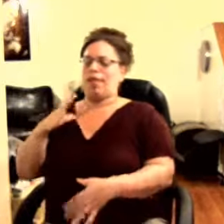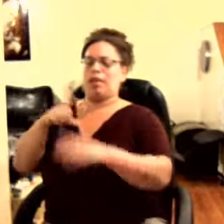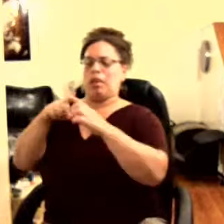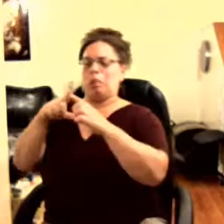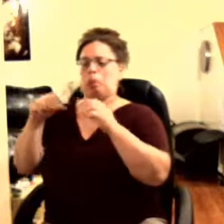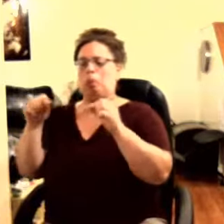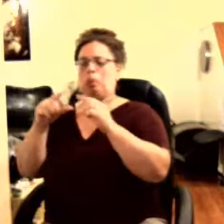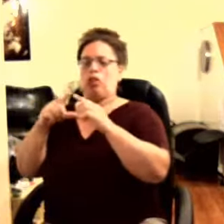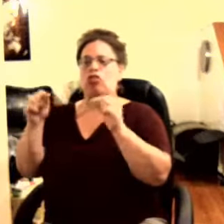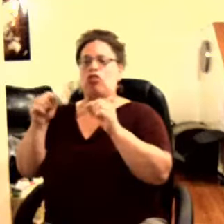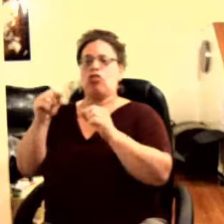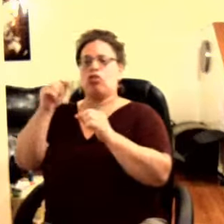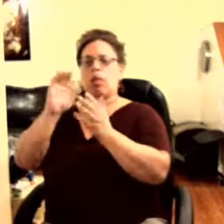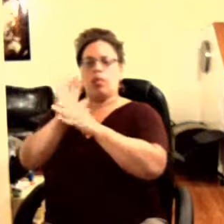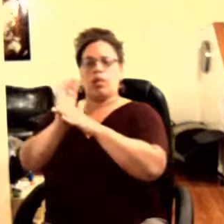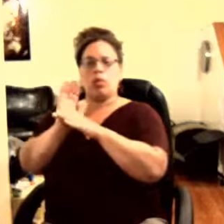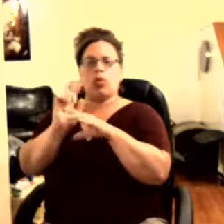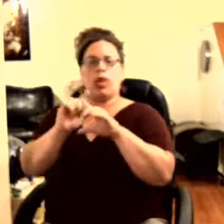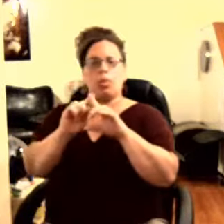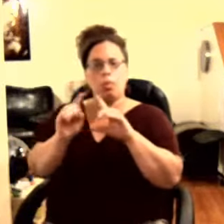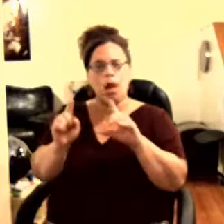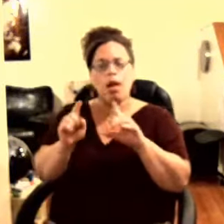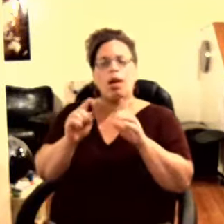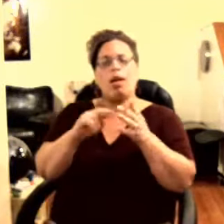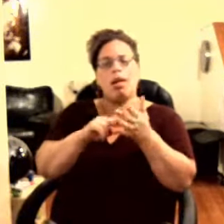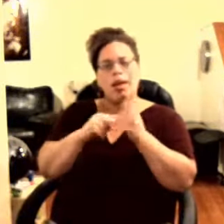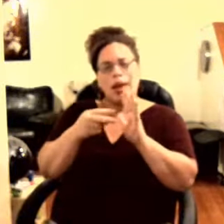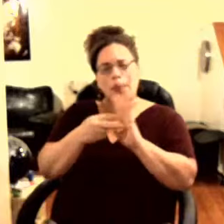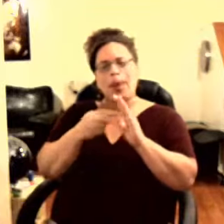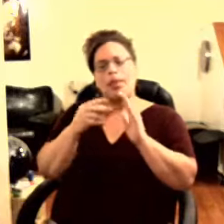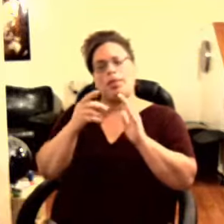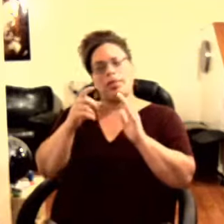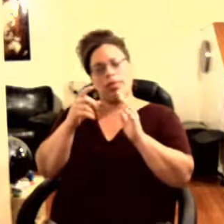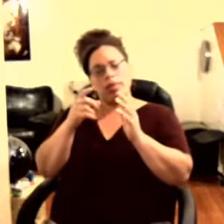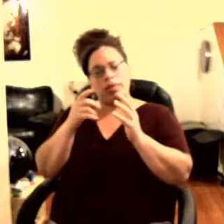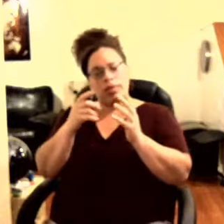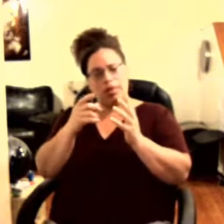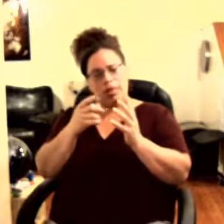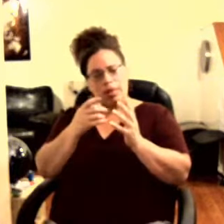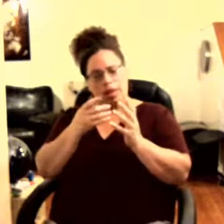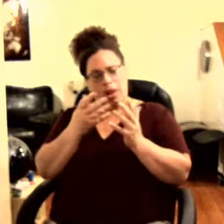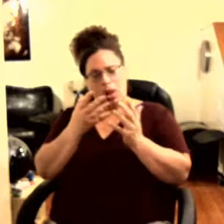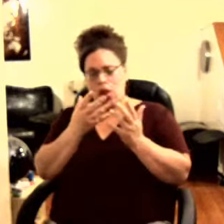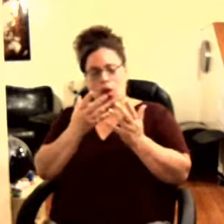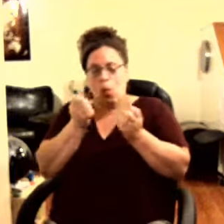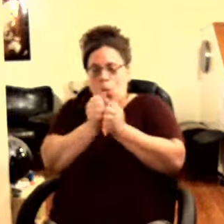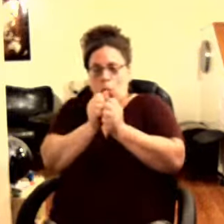It gives us some information dessert. And the challenge with these kind of algorithmic filters, these personalized filters, is